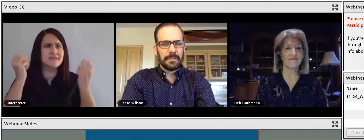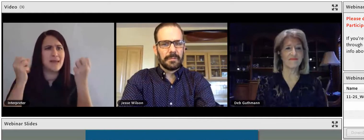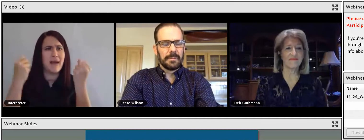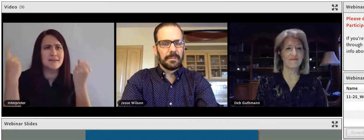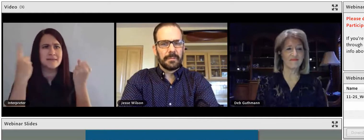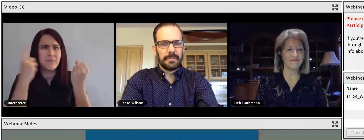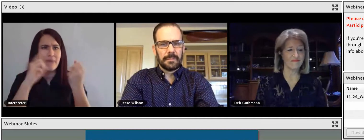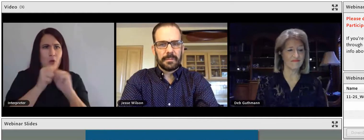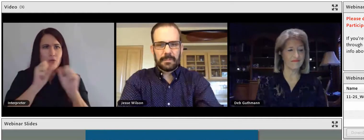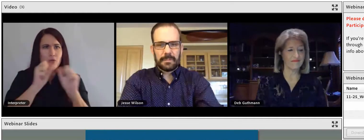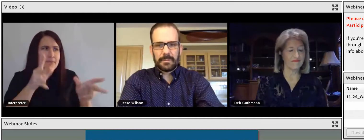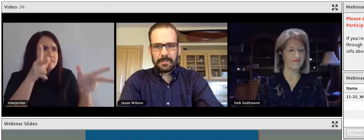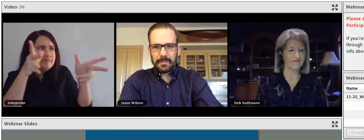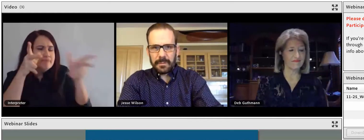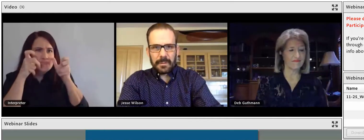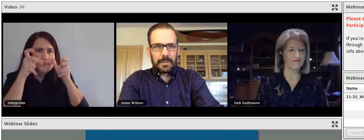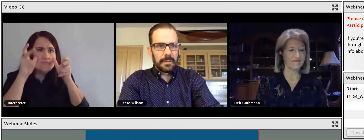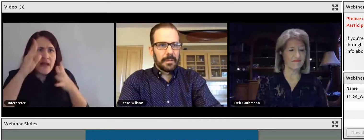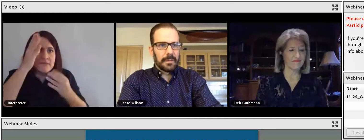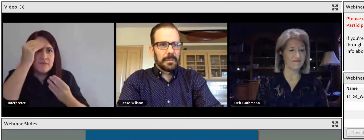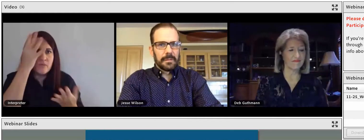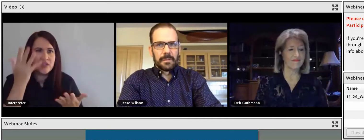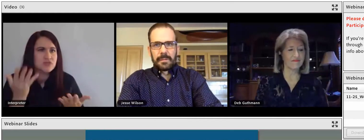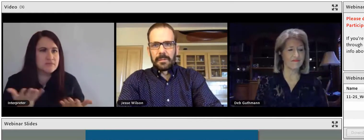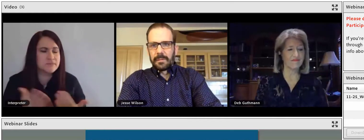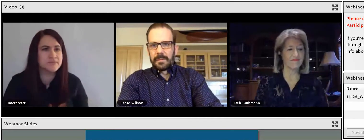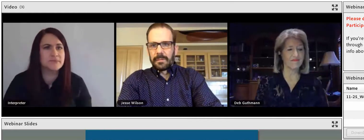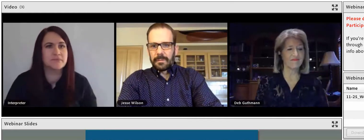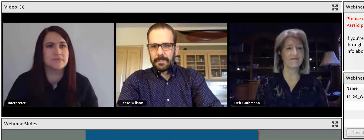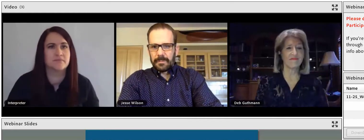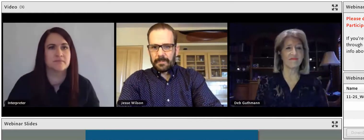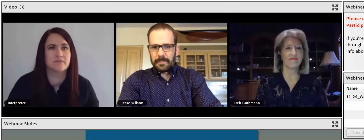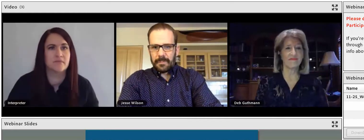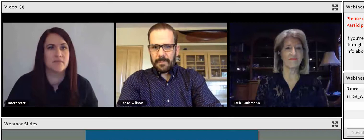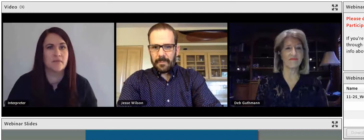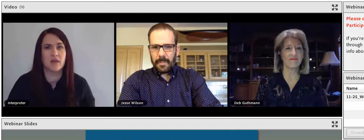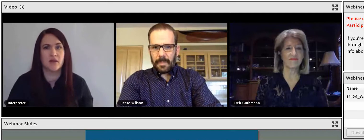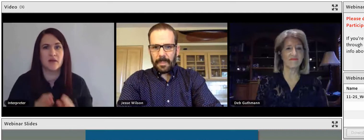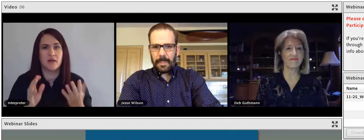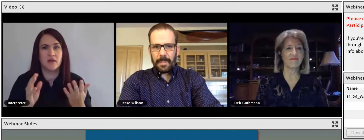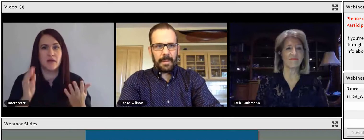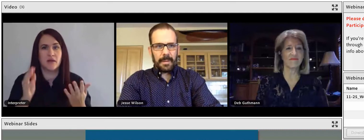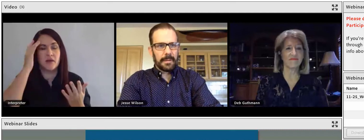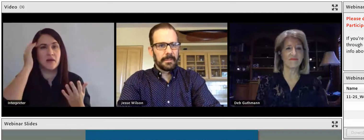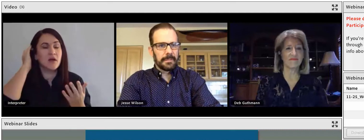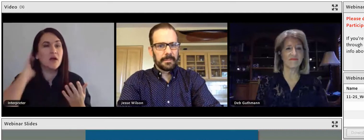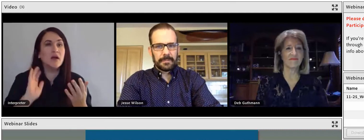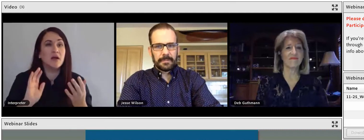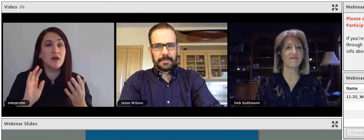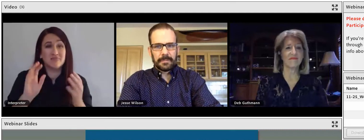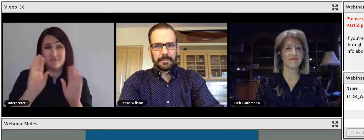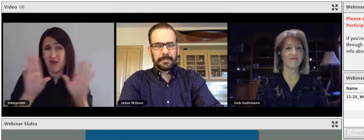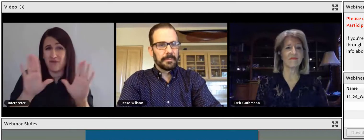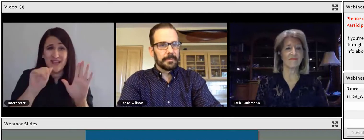be receptively taken in. Clearly, American Sign Language is a very visual